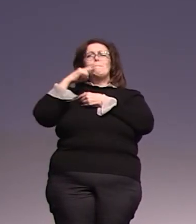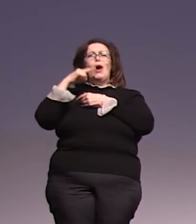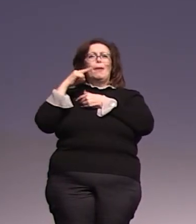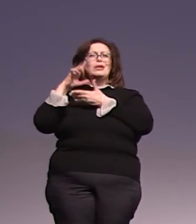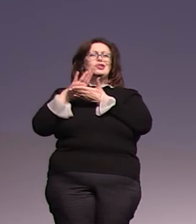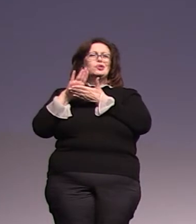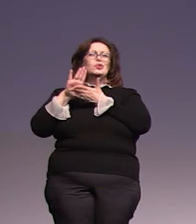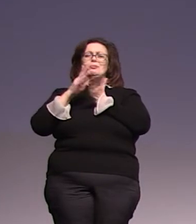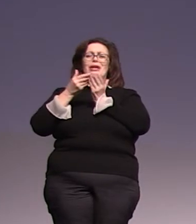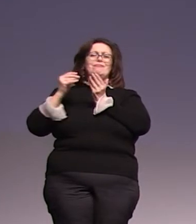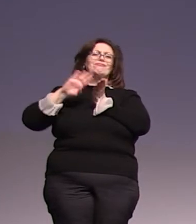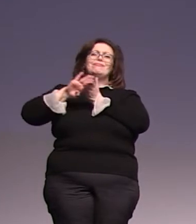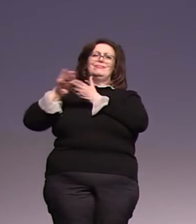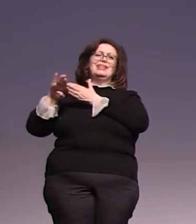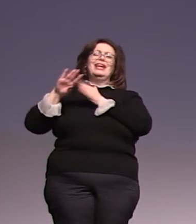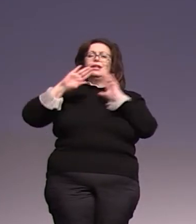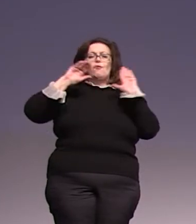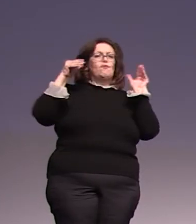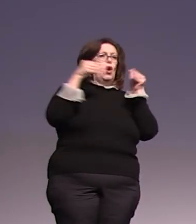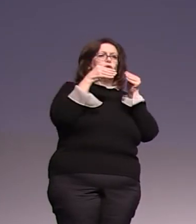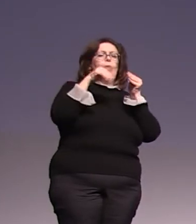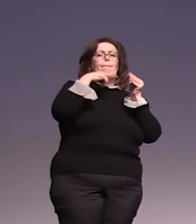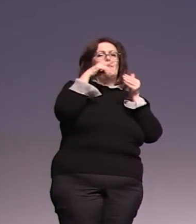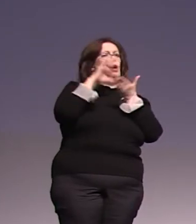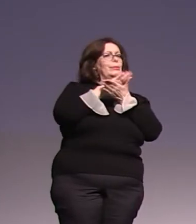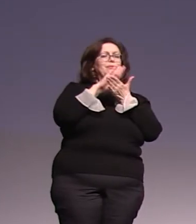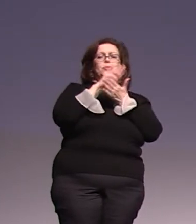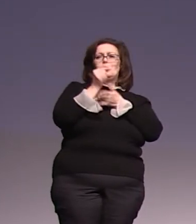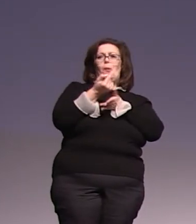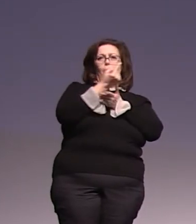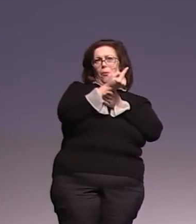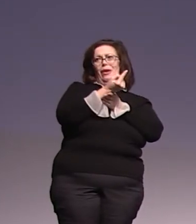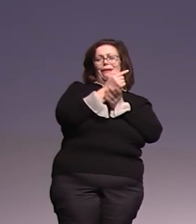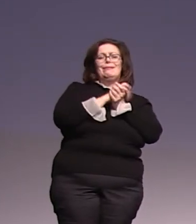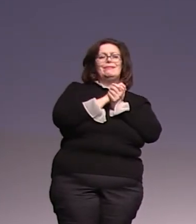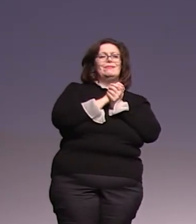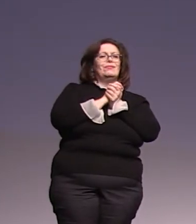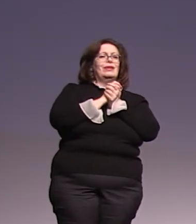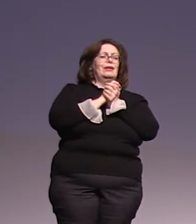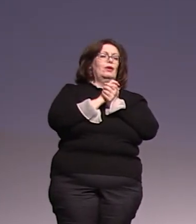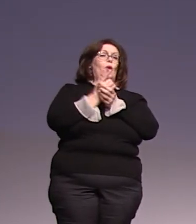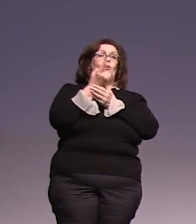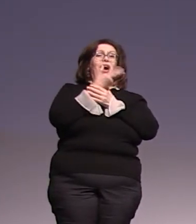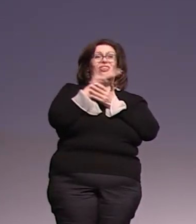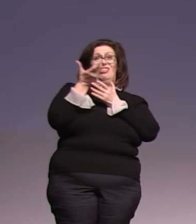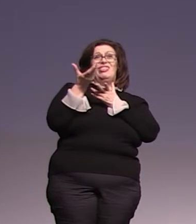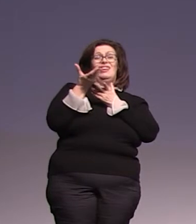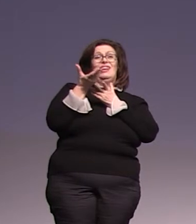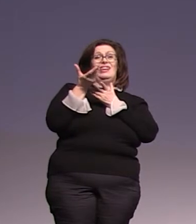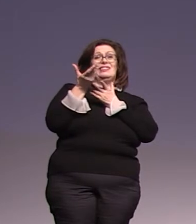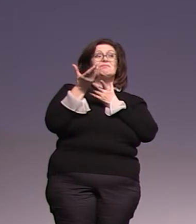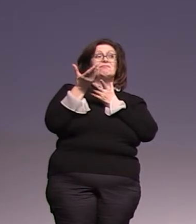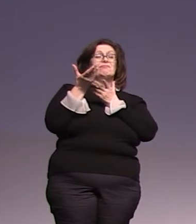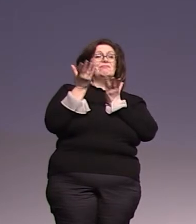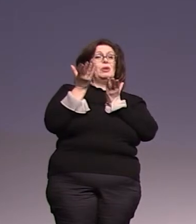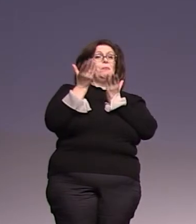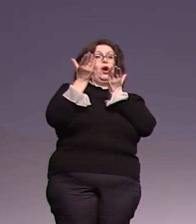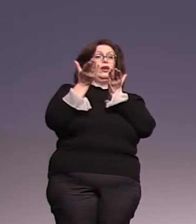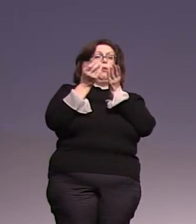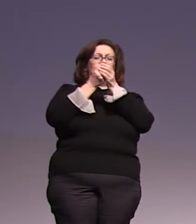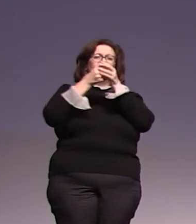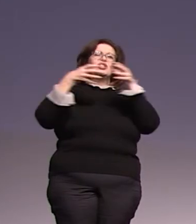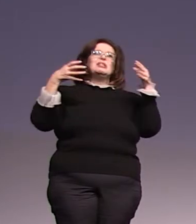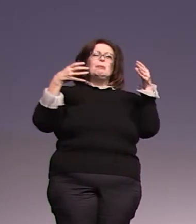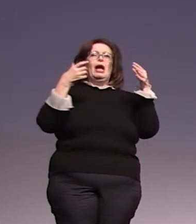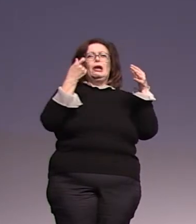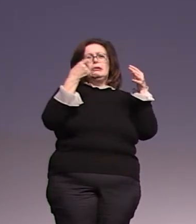for example, but this would just be funding that would go towards public schools. I think one of the things that you brought up that I kind of want to expand upon a